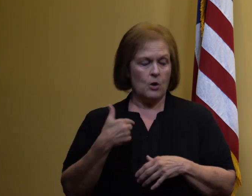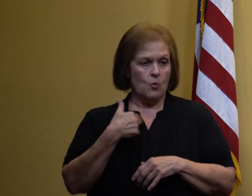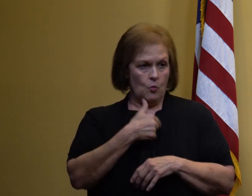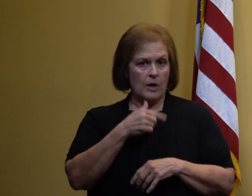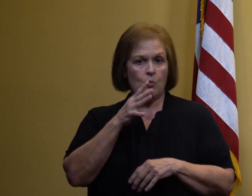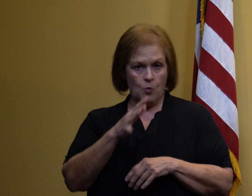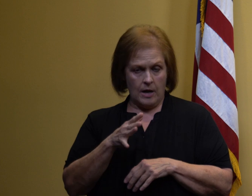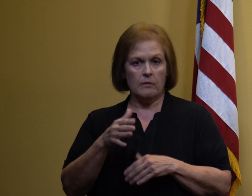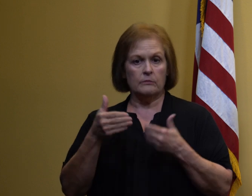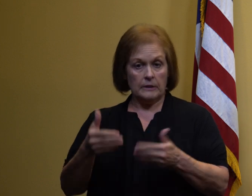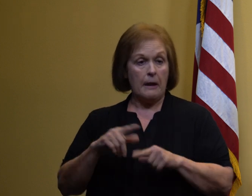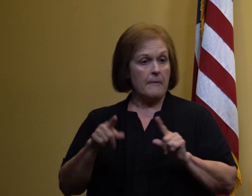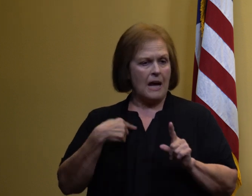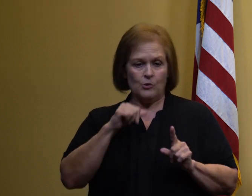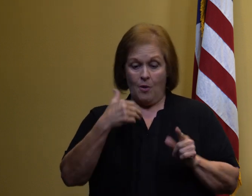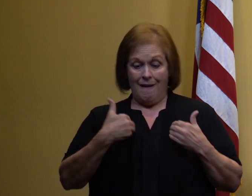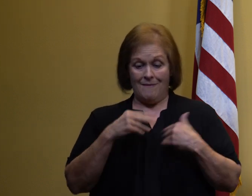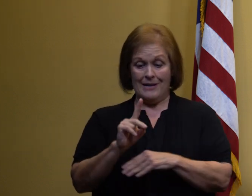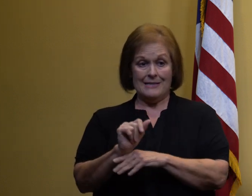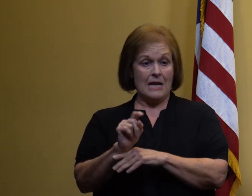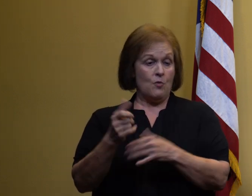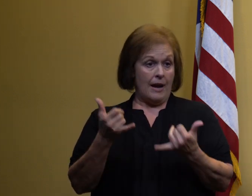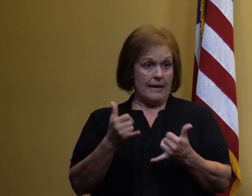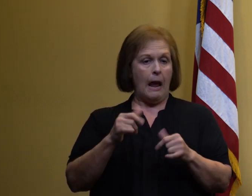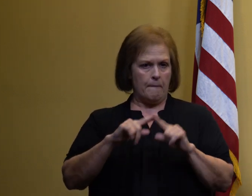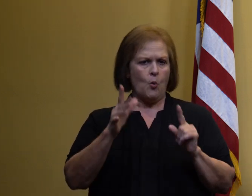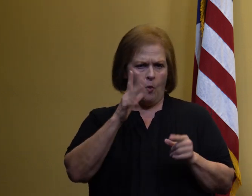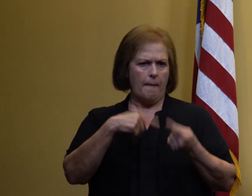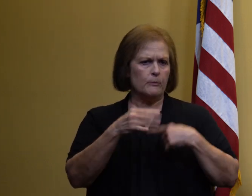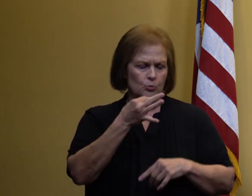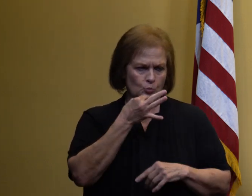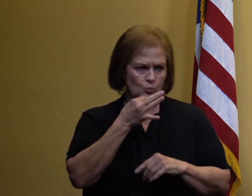held, but I cannot and I do not have a date today, but that will be forthcoming.